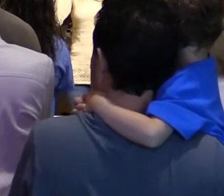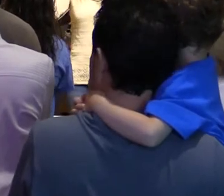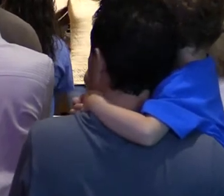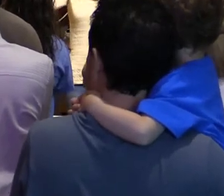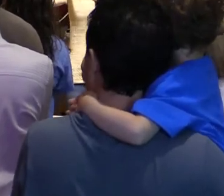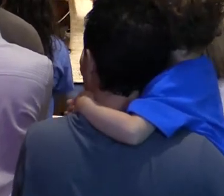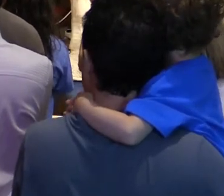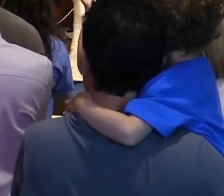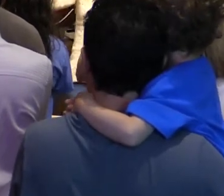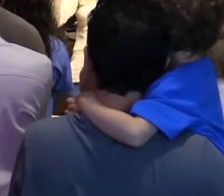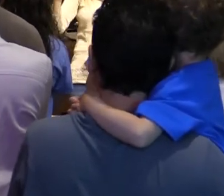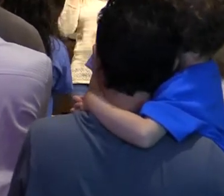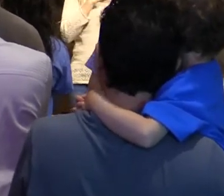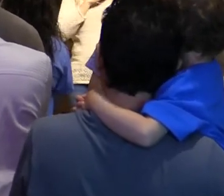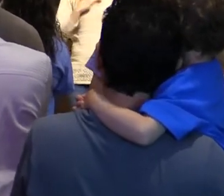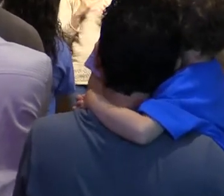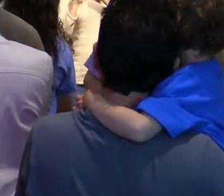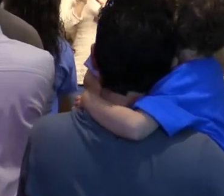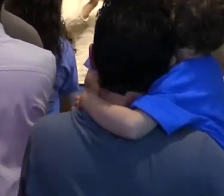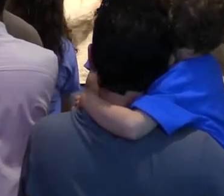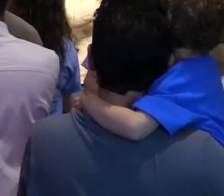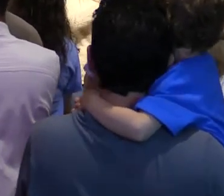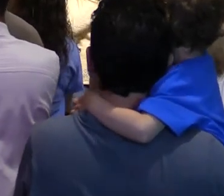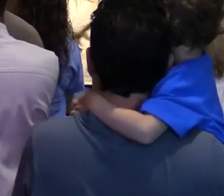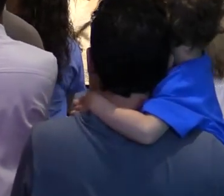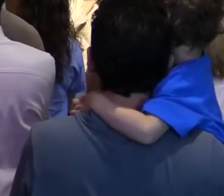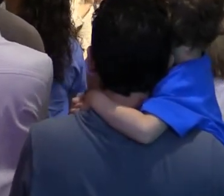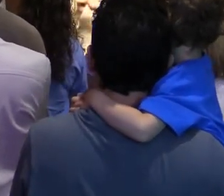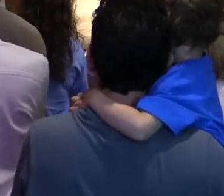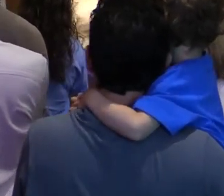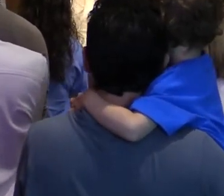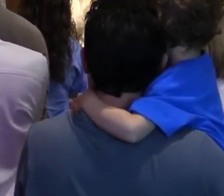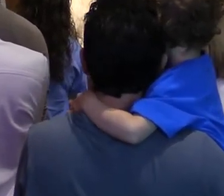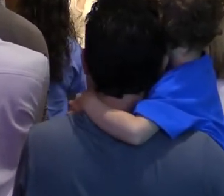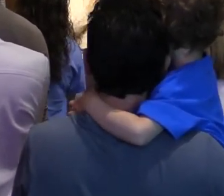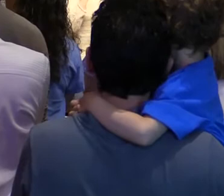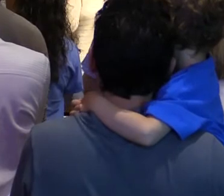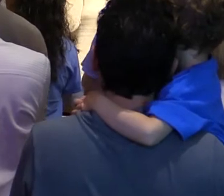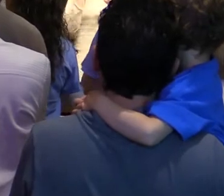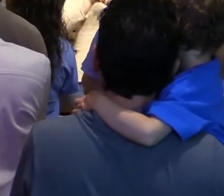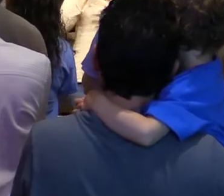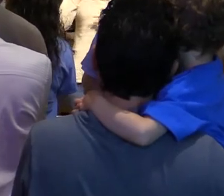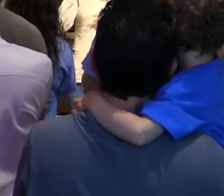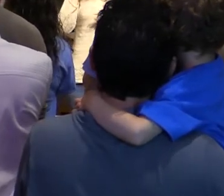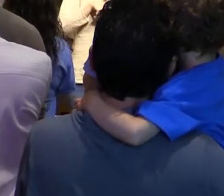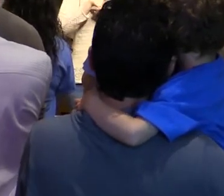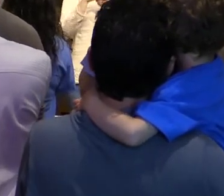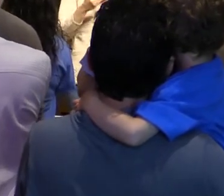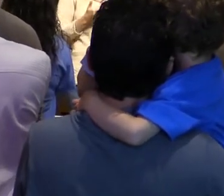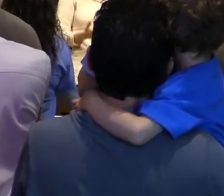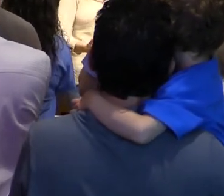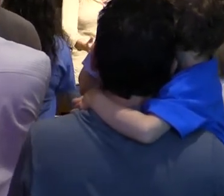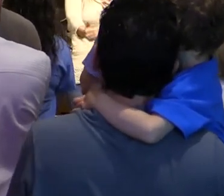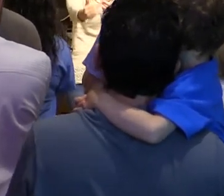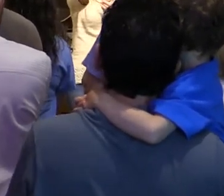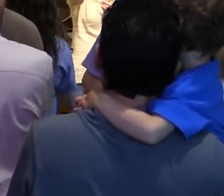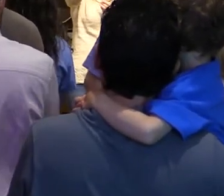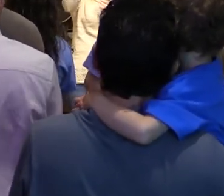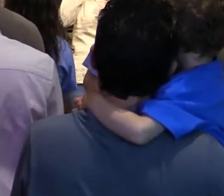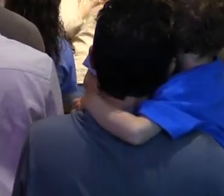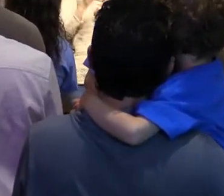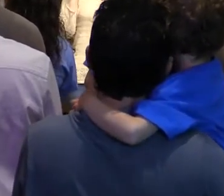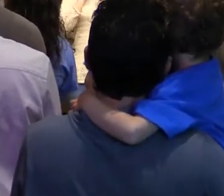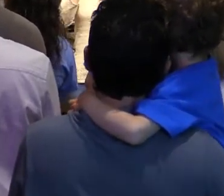and with one heart we'll live out His word to the whole